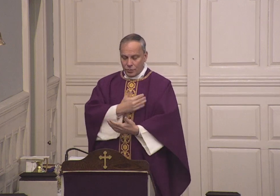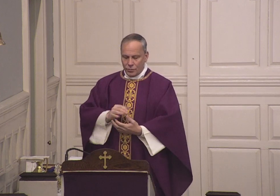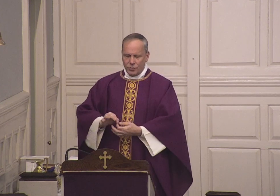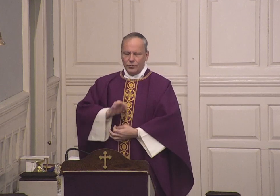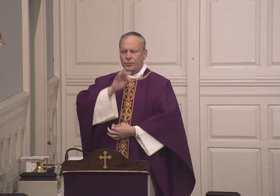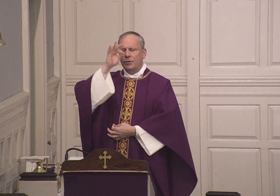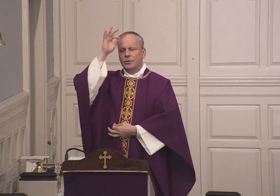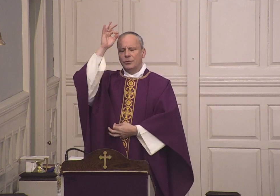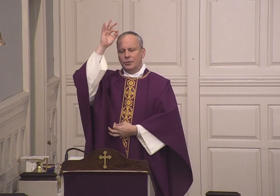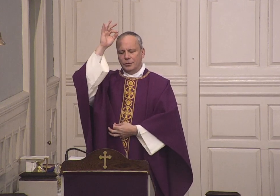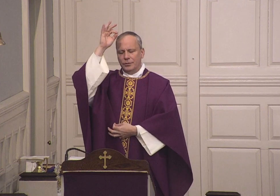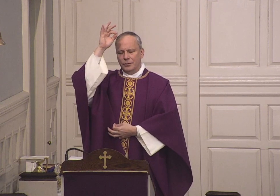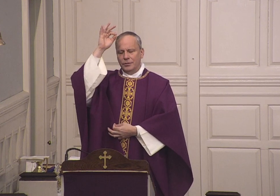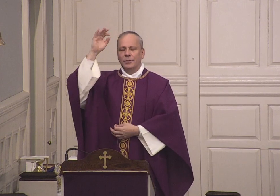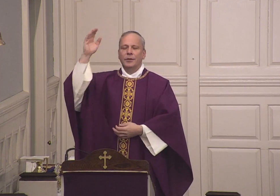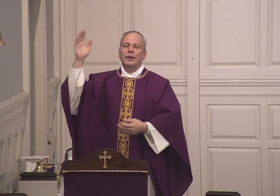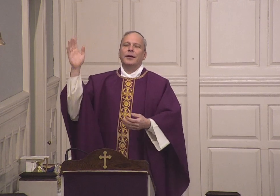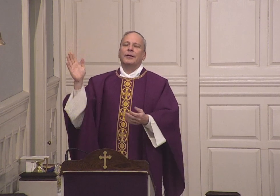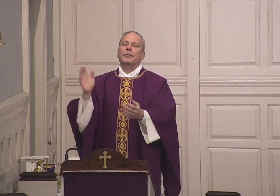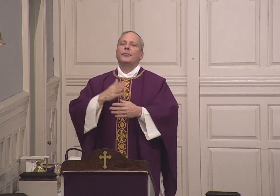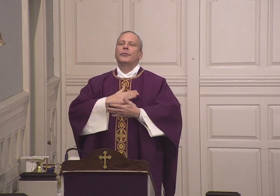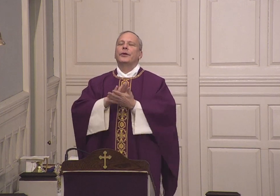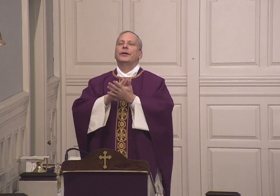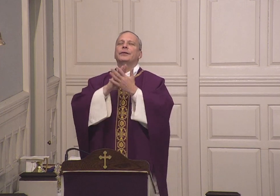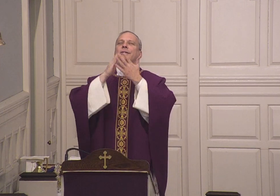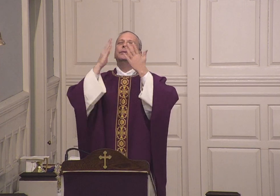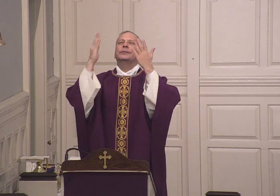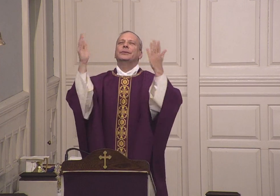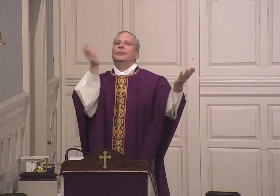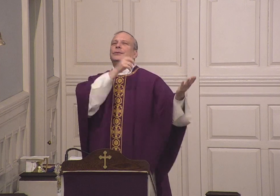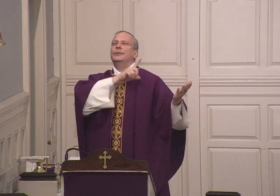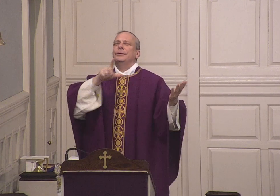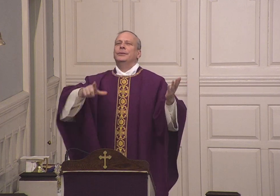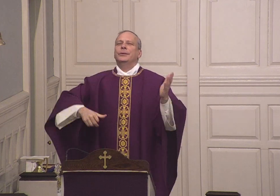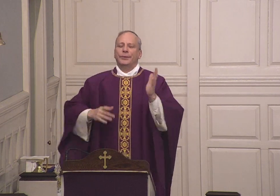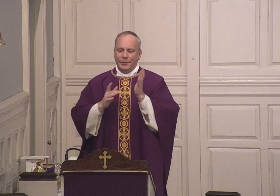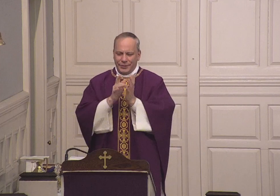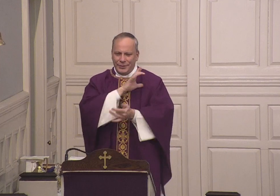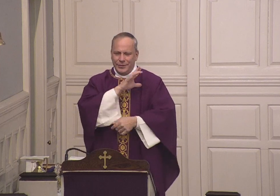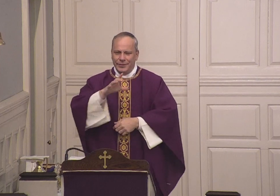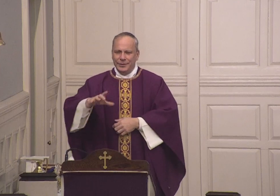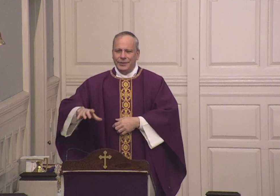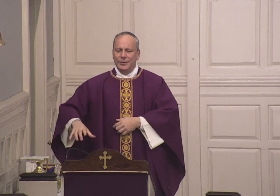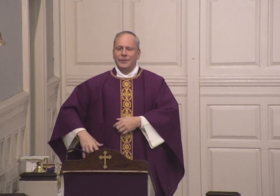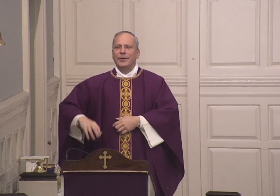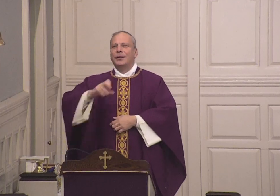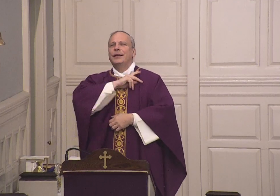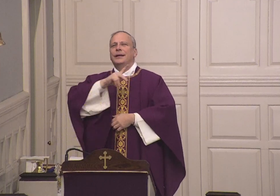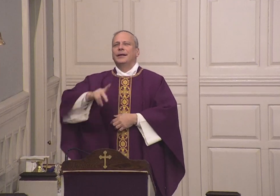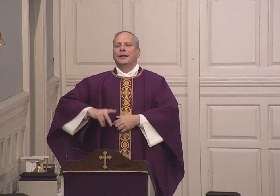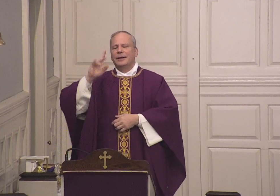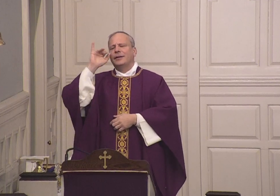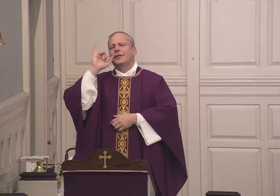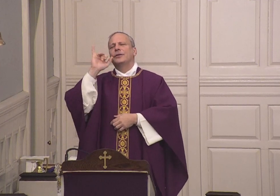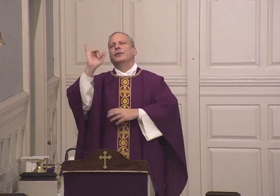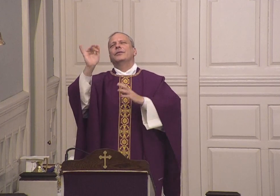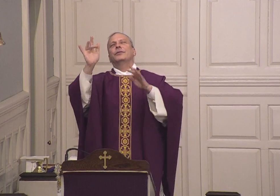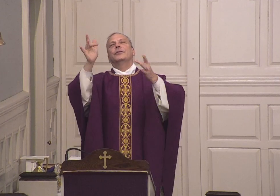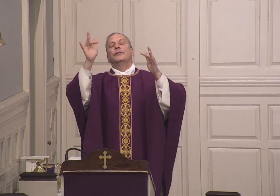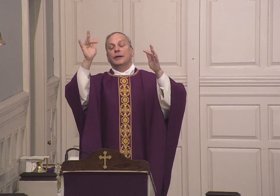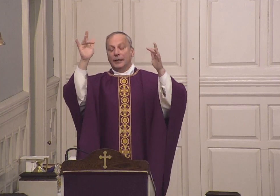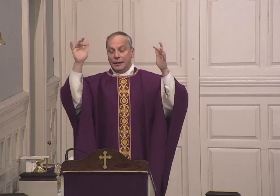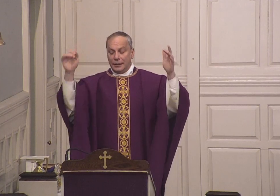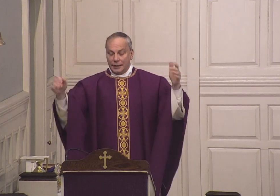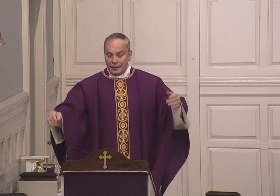heart and a new spirit. Praise to you, Lord Jesus Christ,